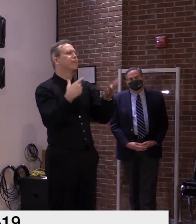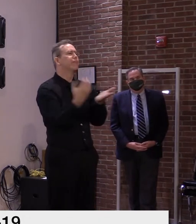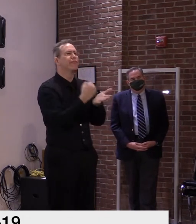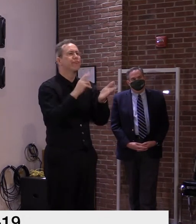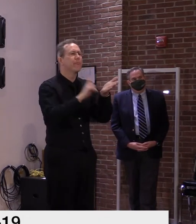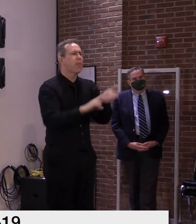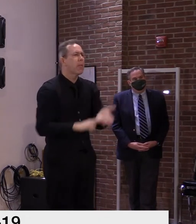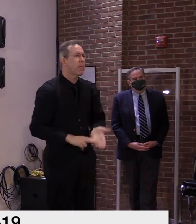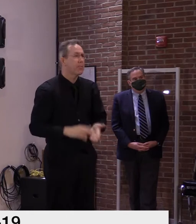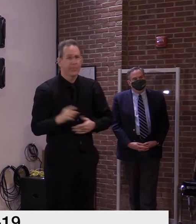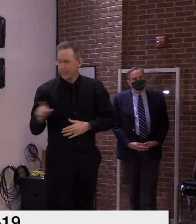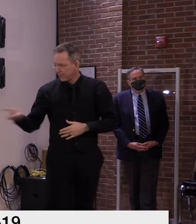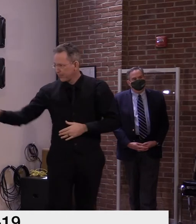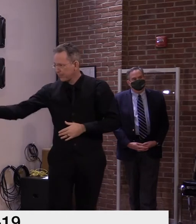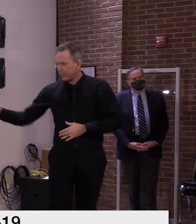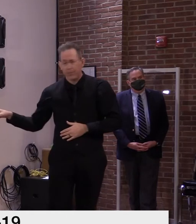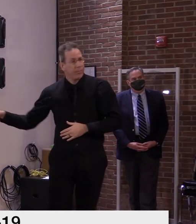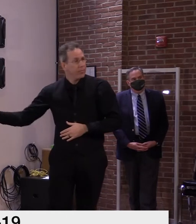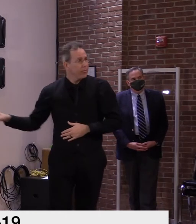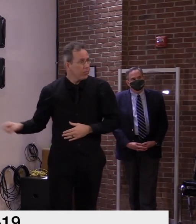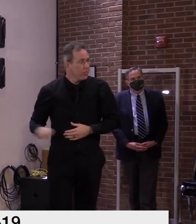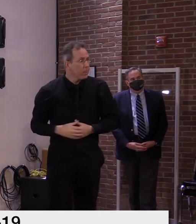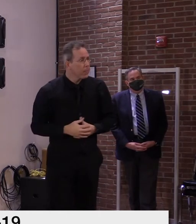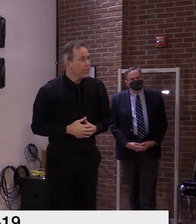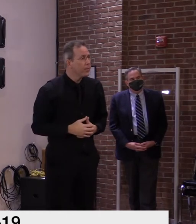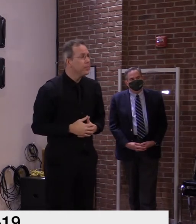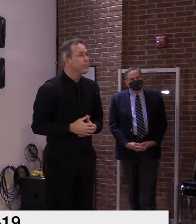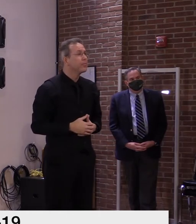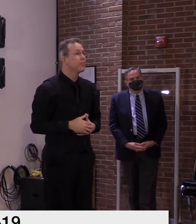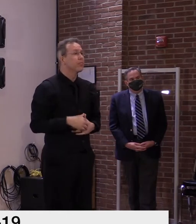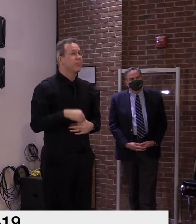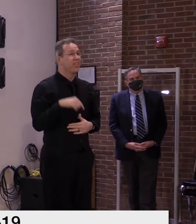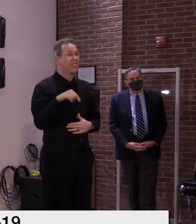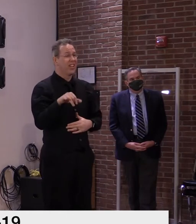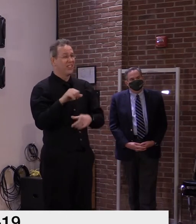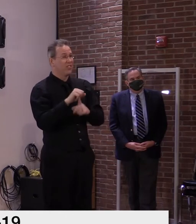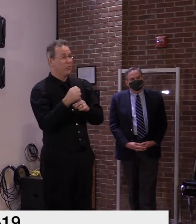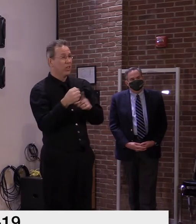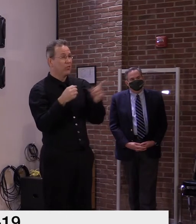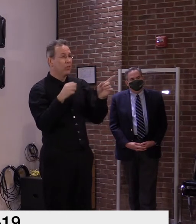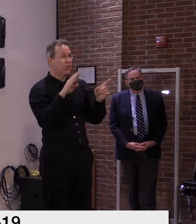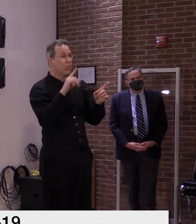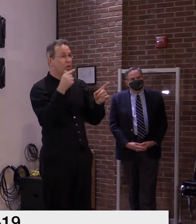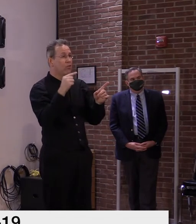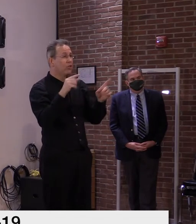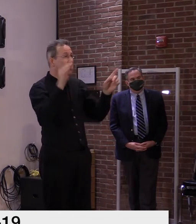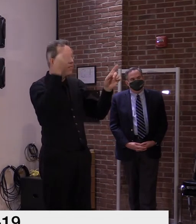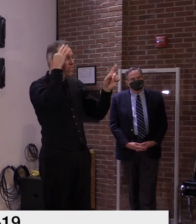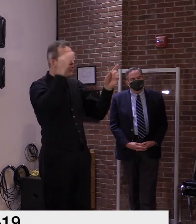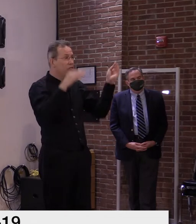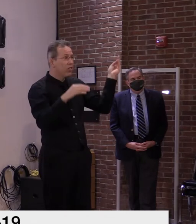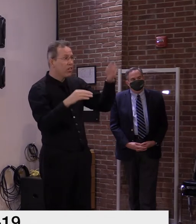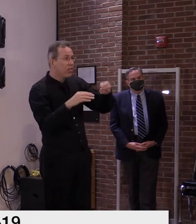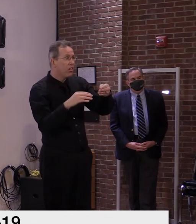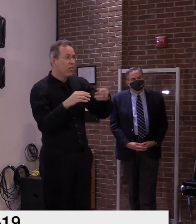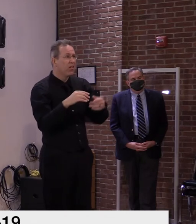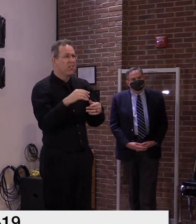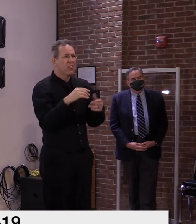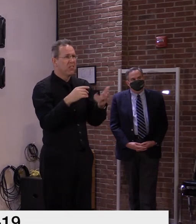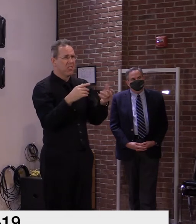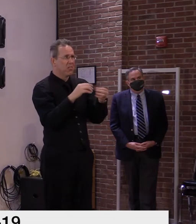this one sort of situation where they had 4,300 doses that were